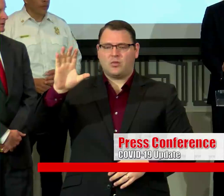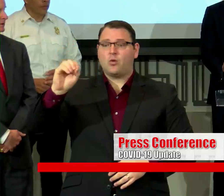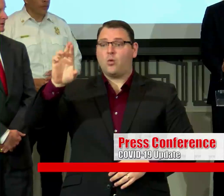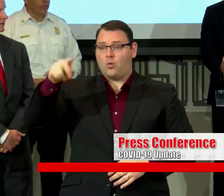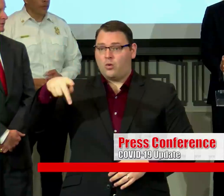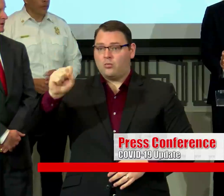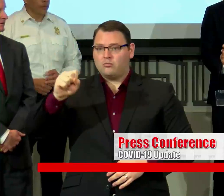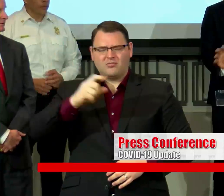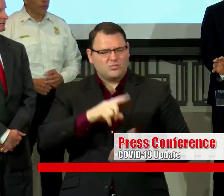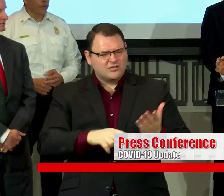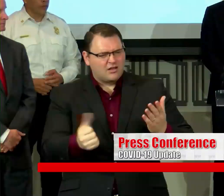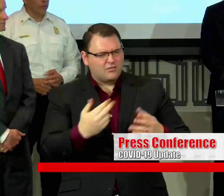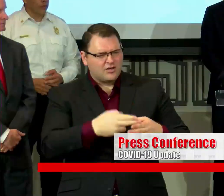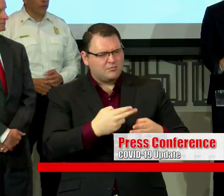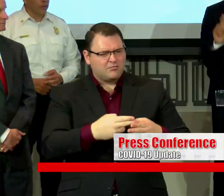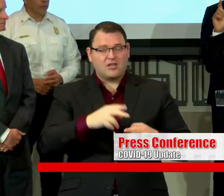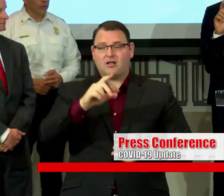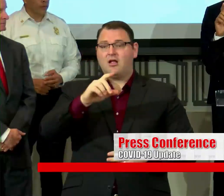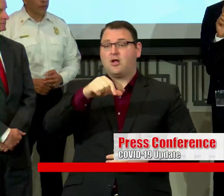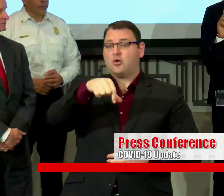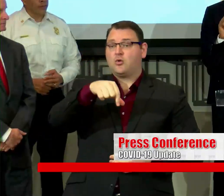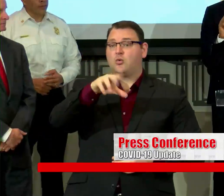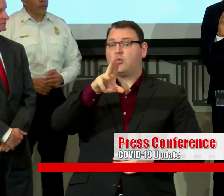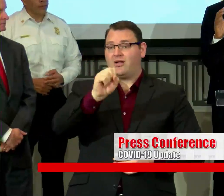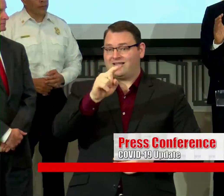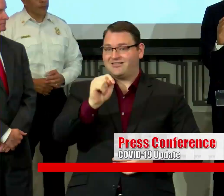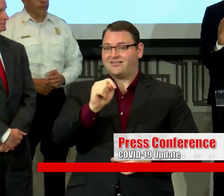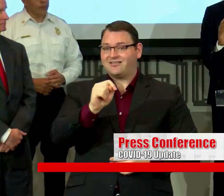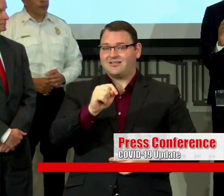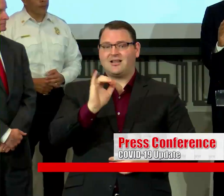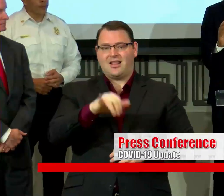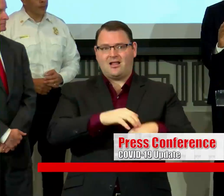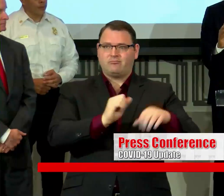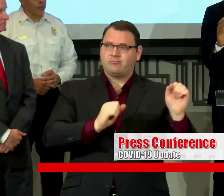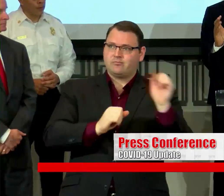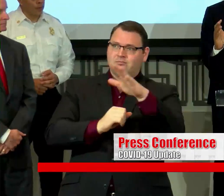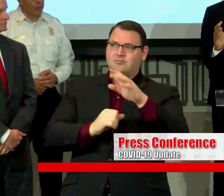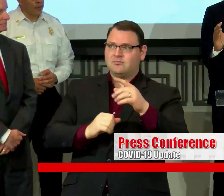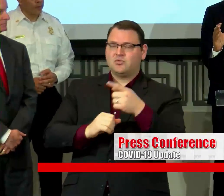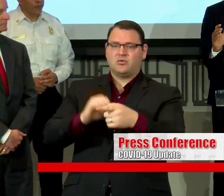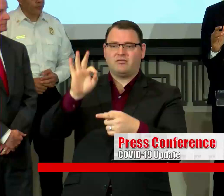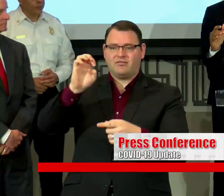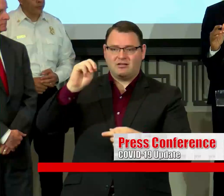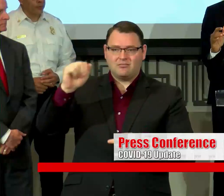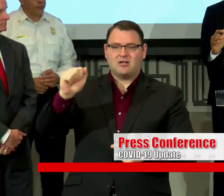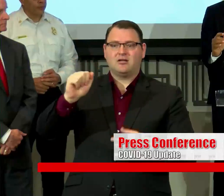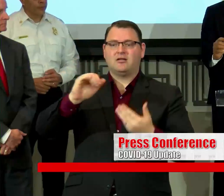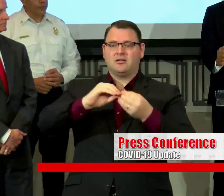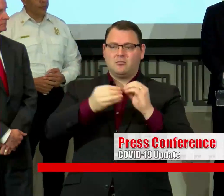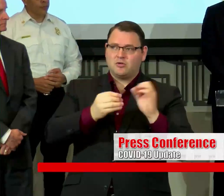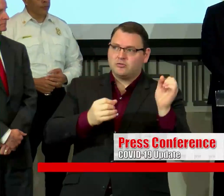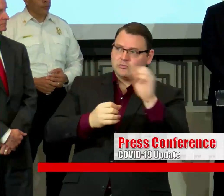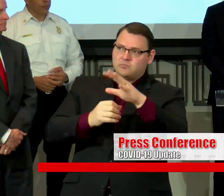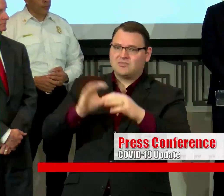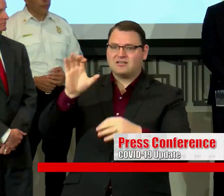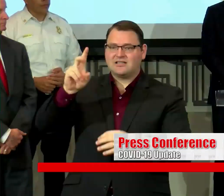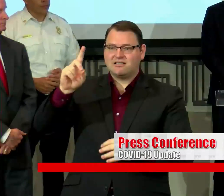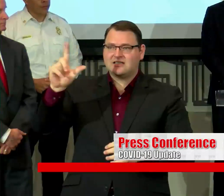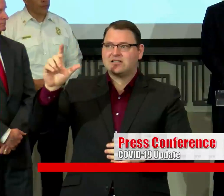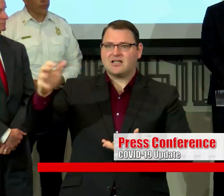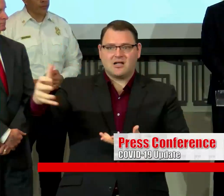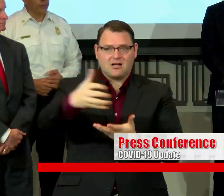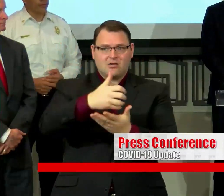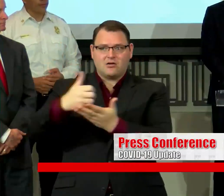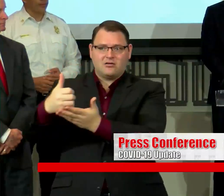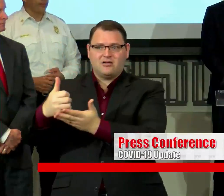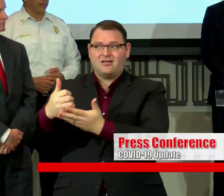LabCorp and Quest. And those numbers are going up to FEMA, for example, or CDC. And then we don't know whether or not